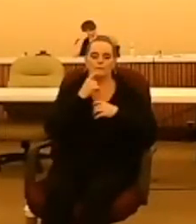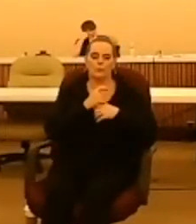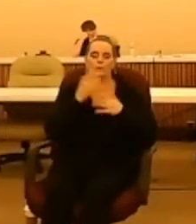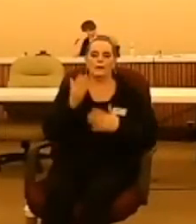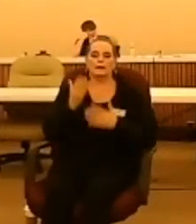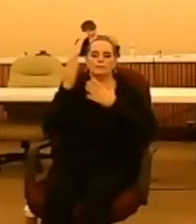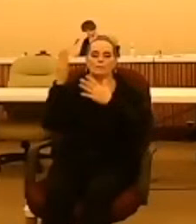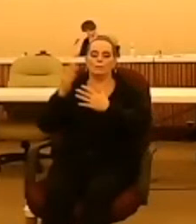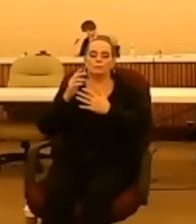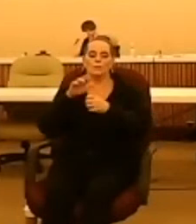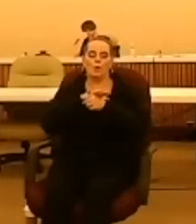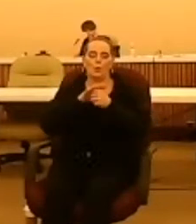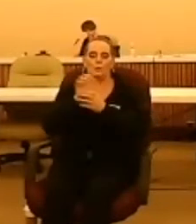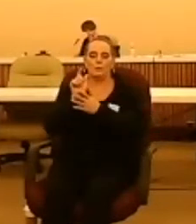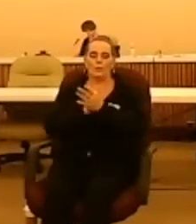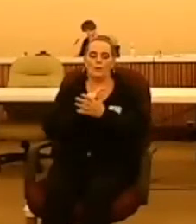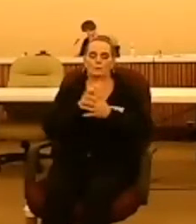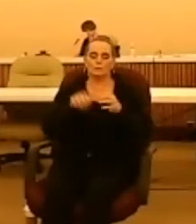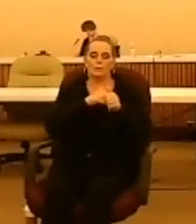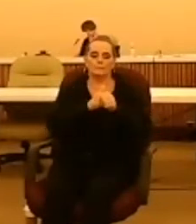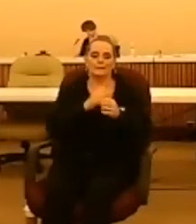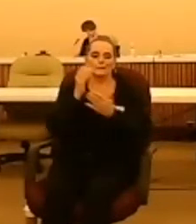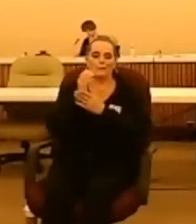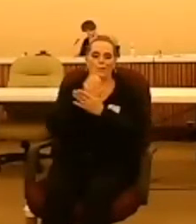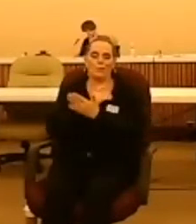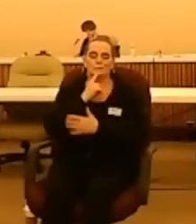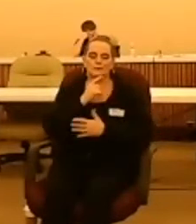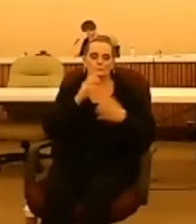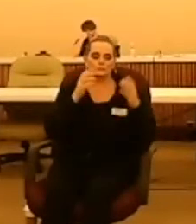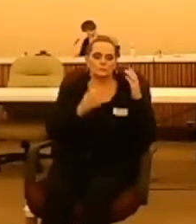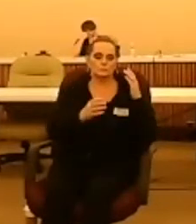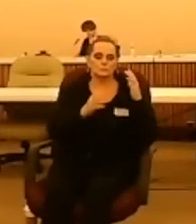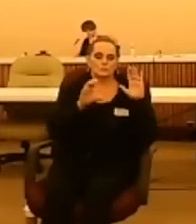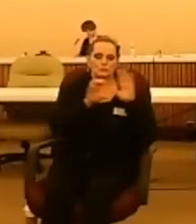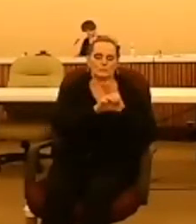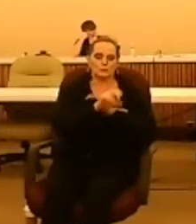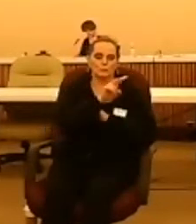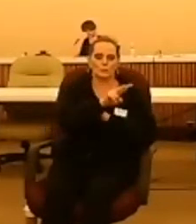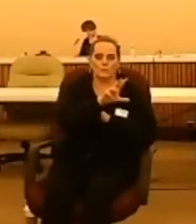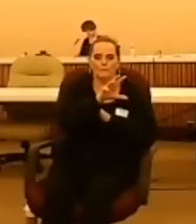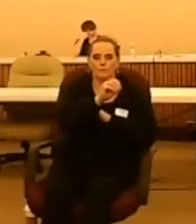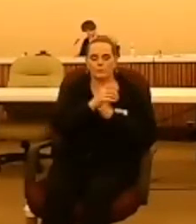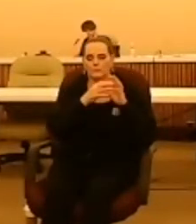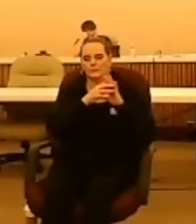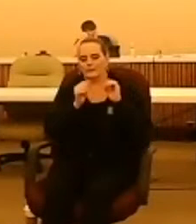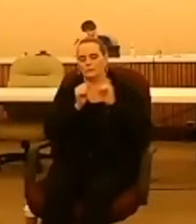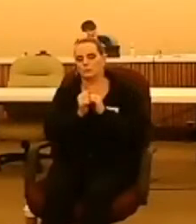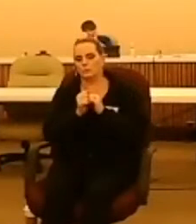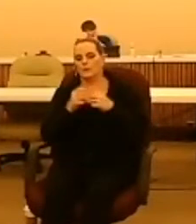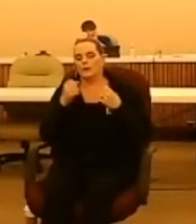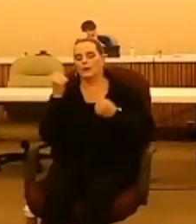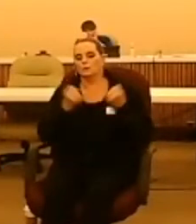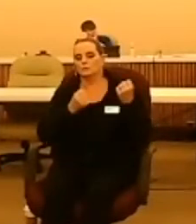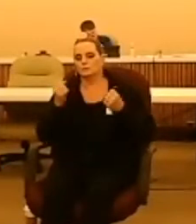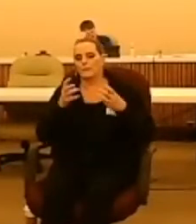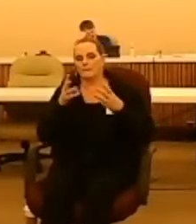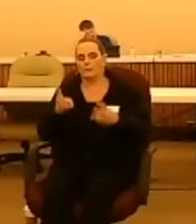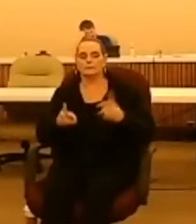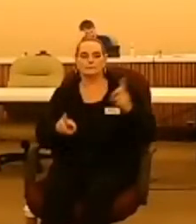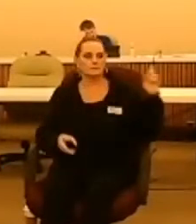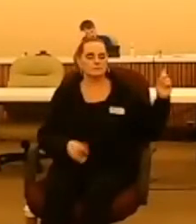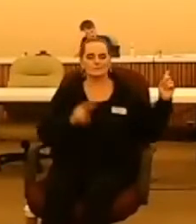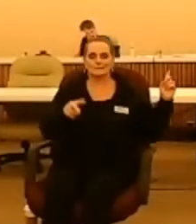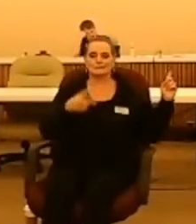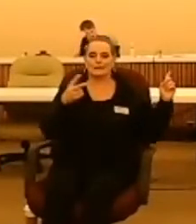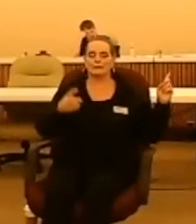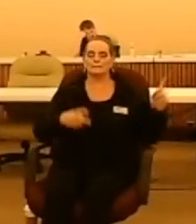proposed local law to update code at chapter 240 with respect to driveways. Second. So big